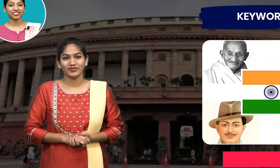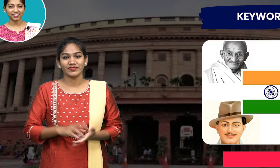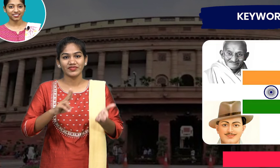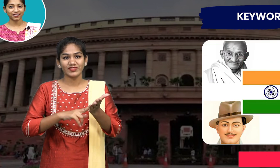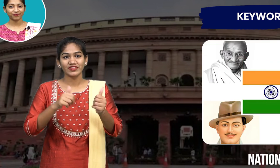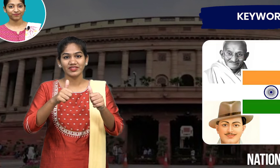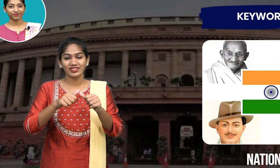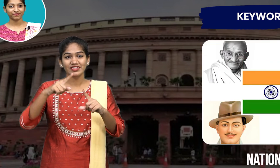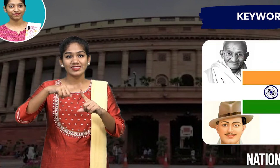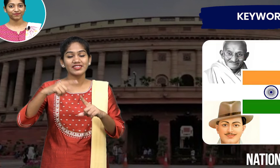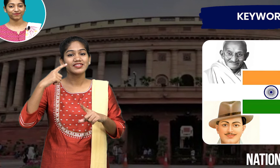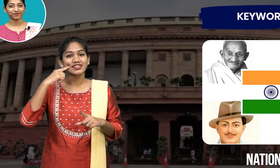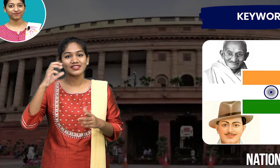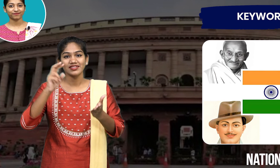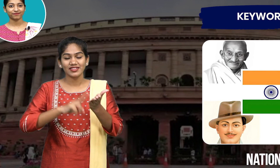Nationalist.